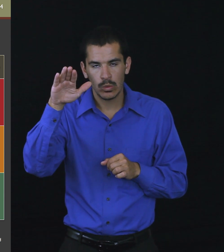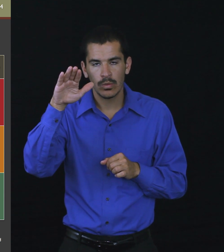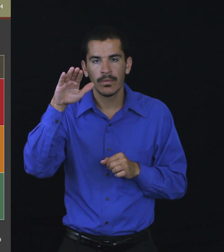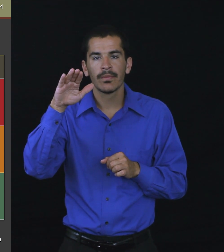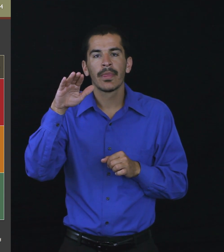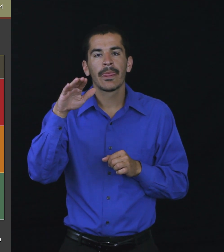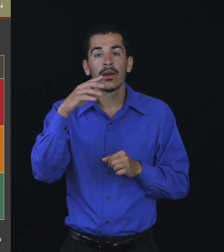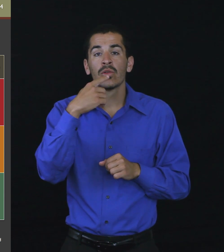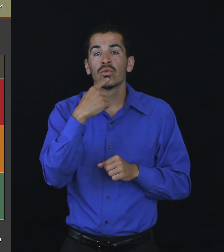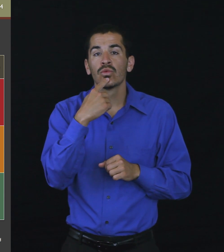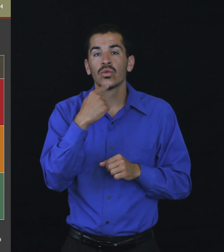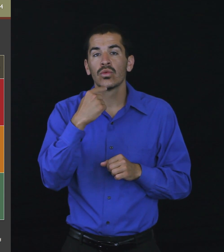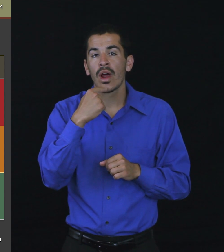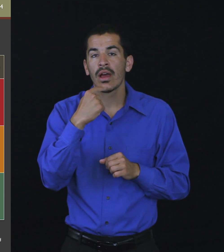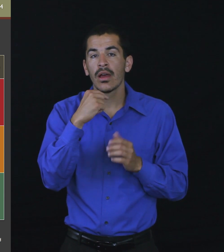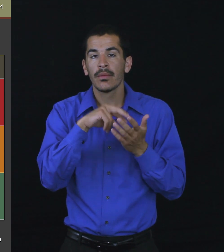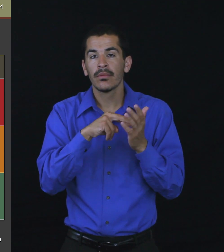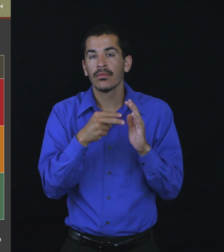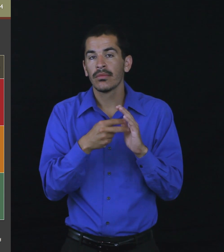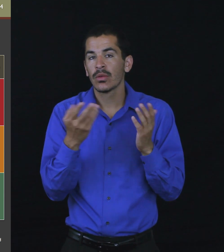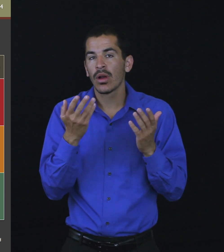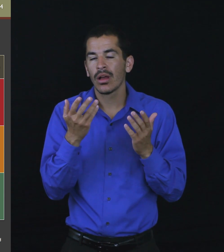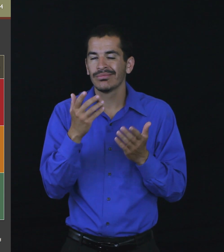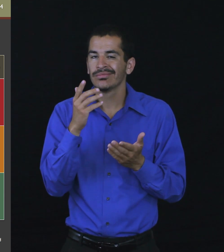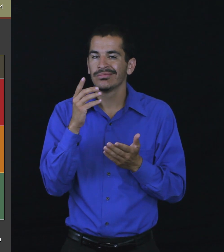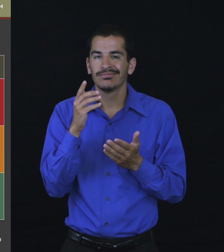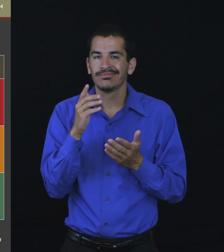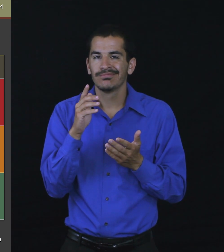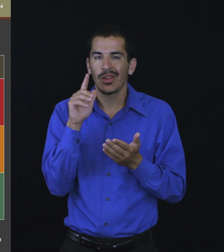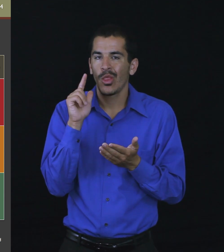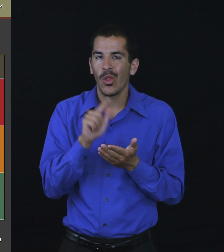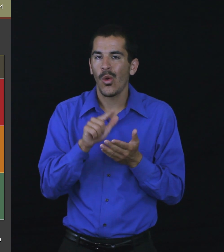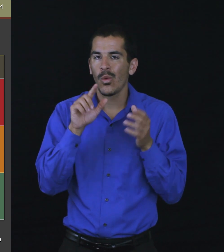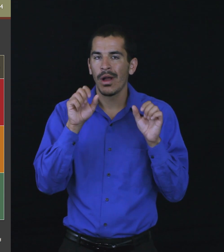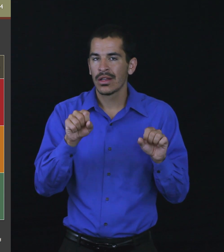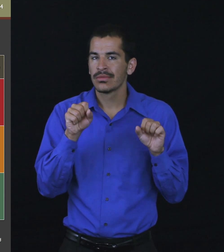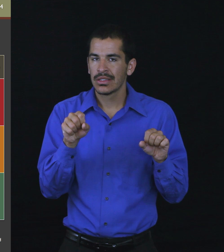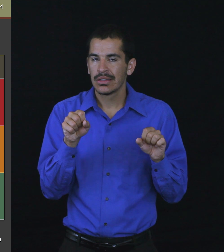Red shows a low possibility.